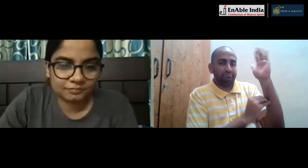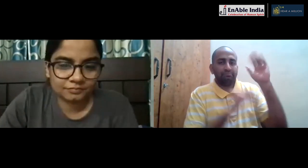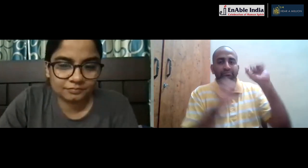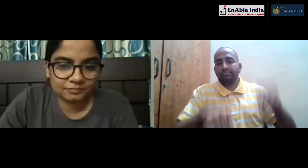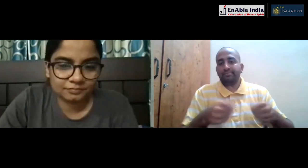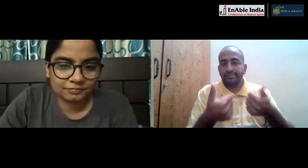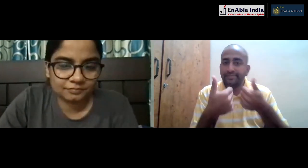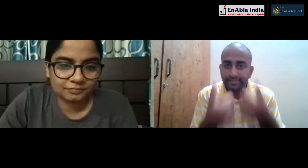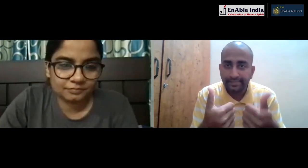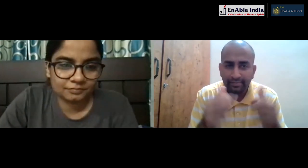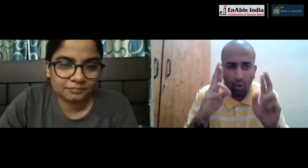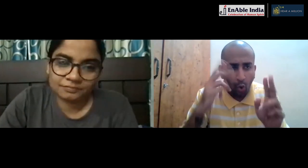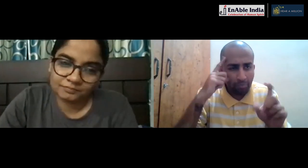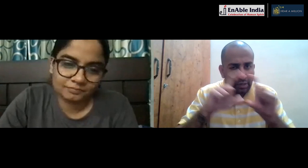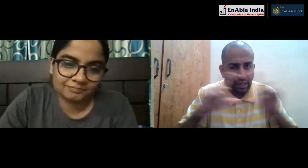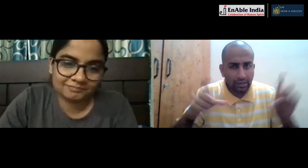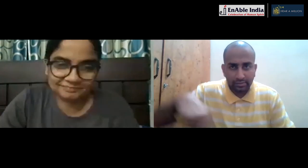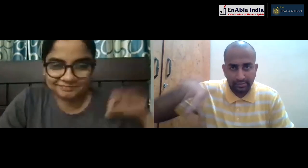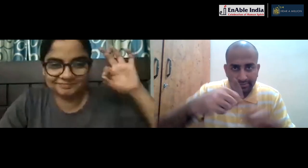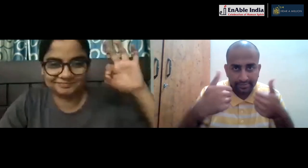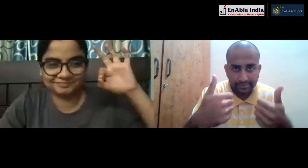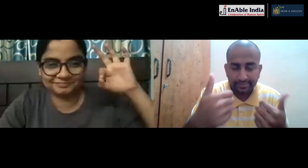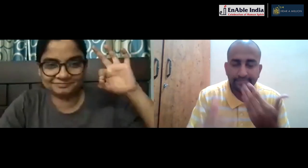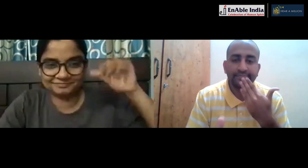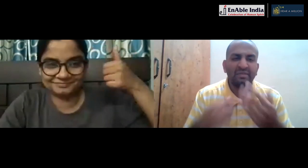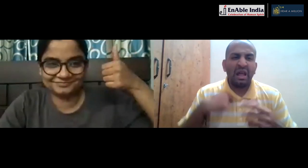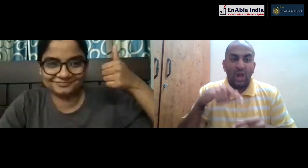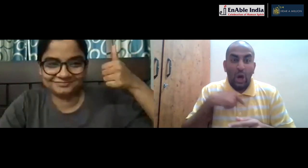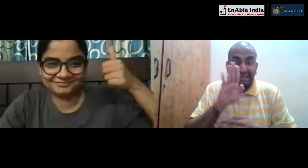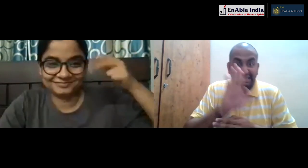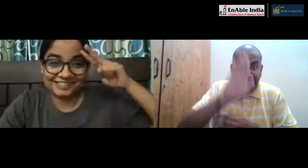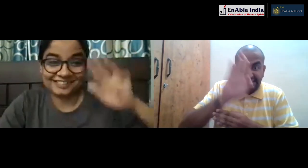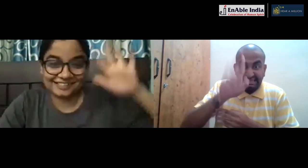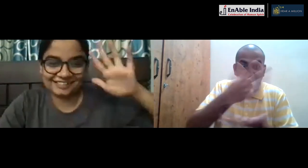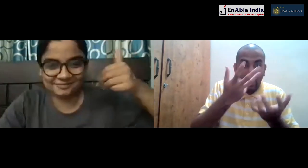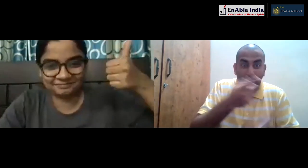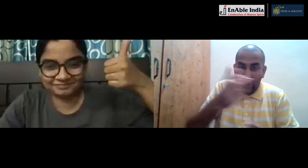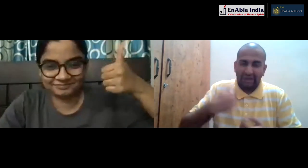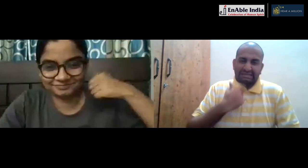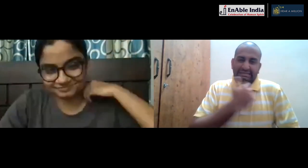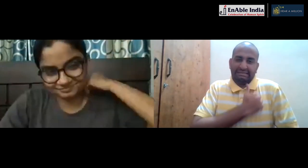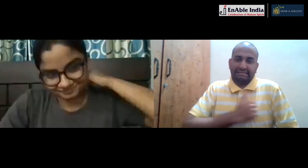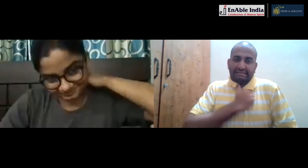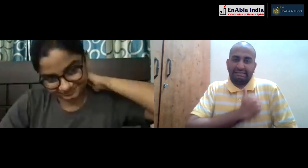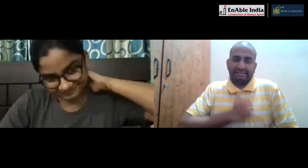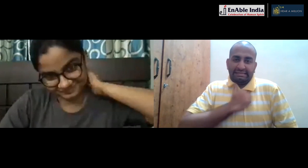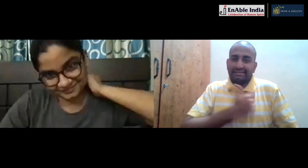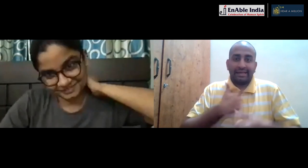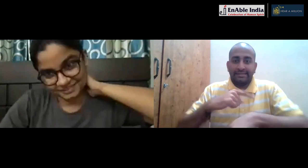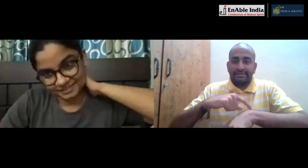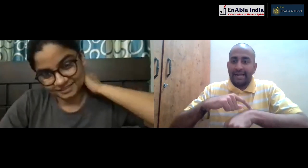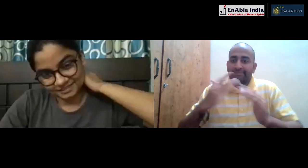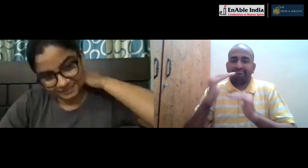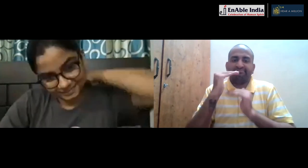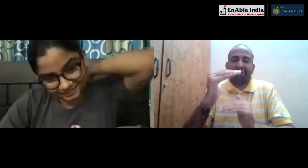the last suggestion box, and then we can have a look. I hope everything is clear. People are still raising their hand.